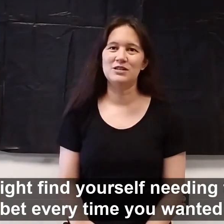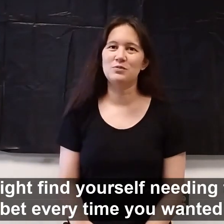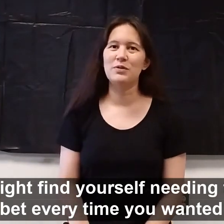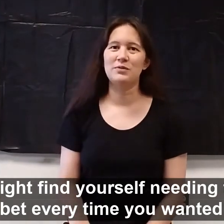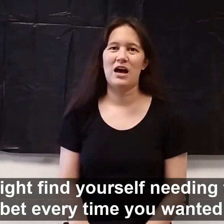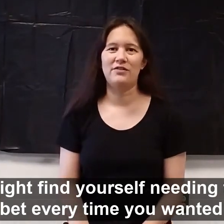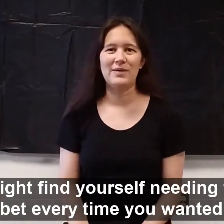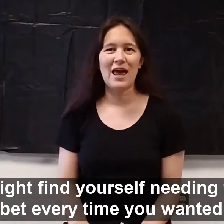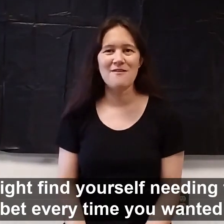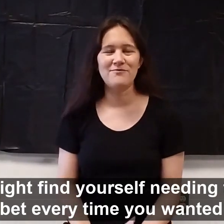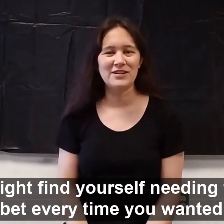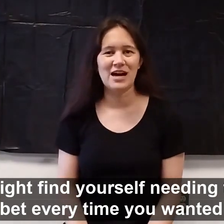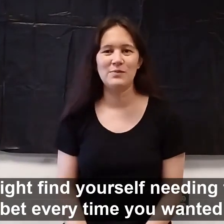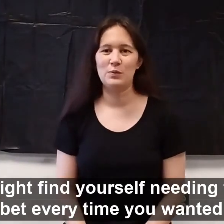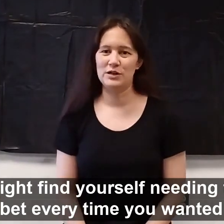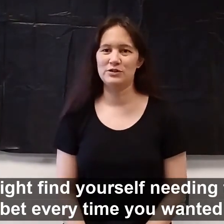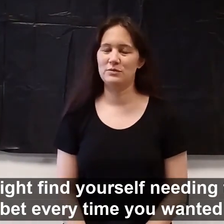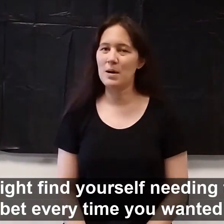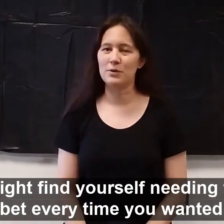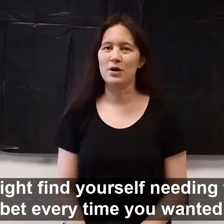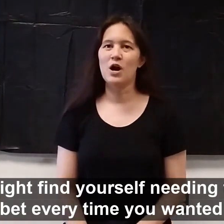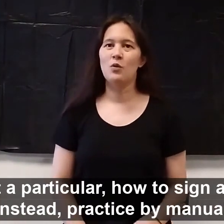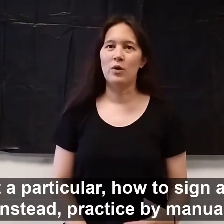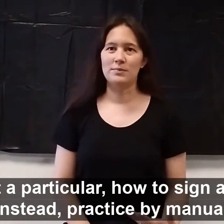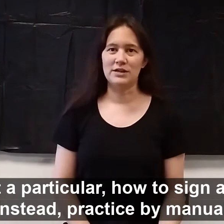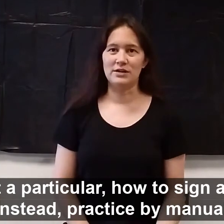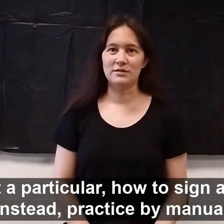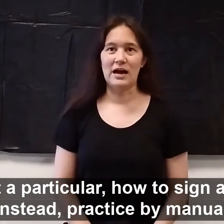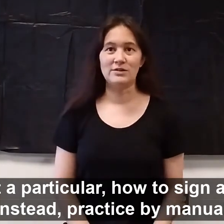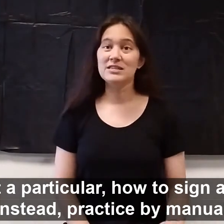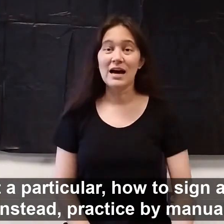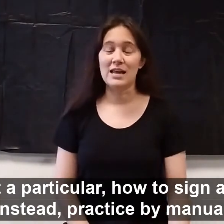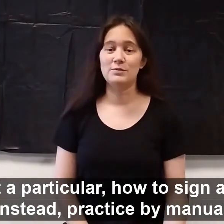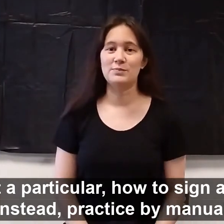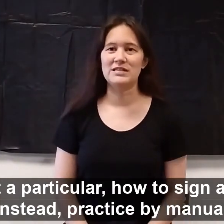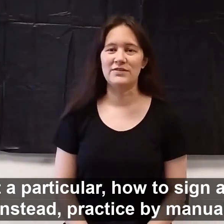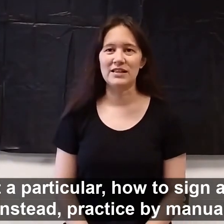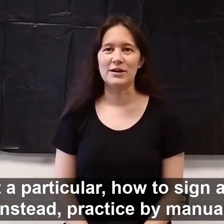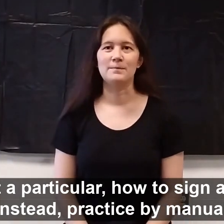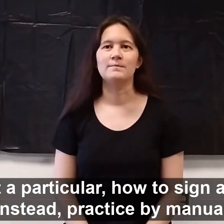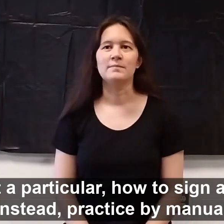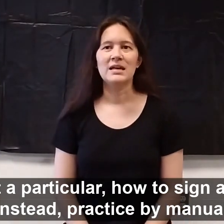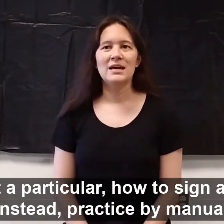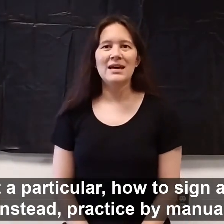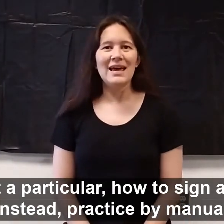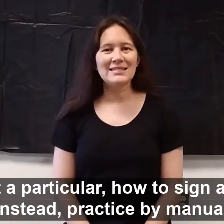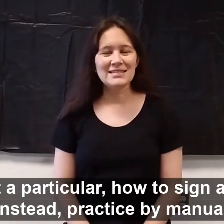run through the alphabet every time you want to remember how to sign a specific letter.